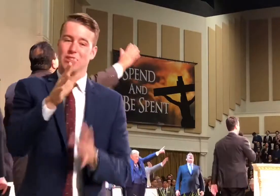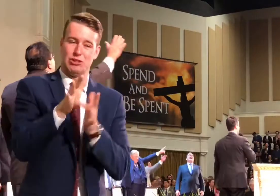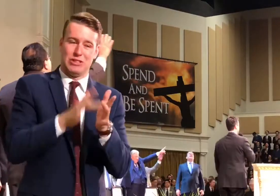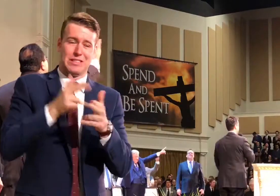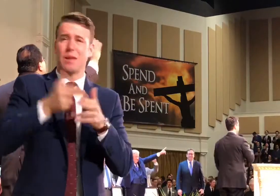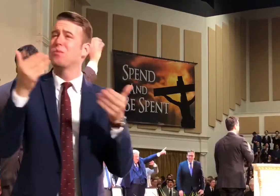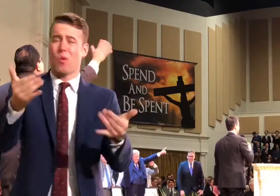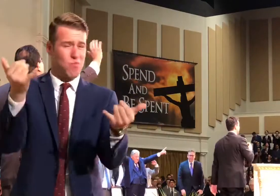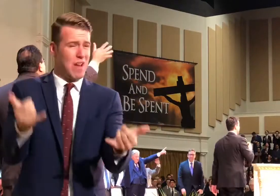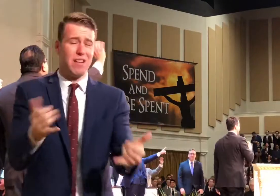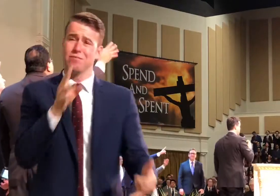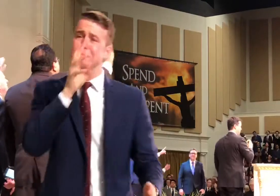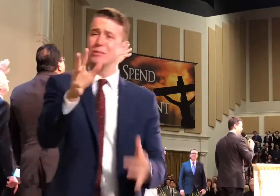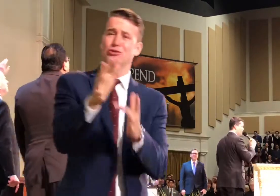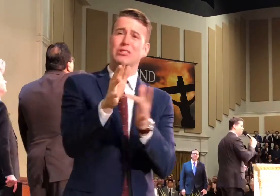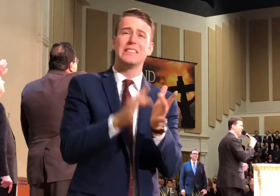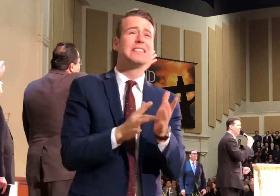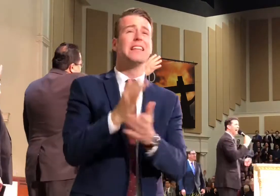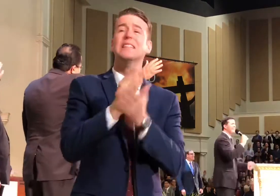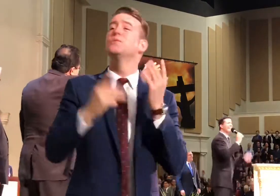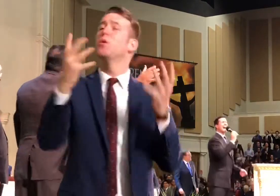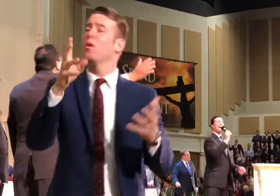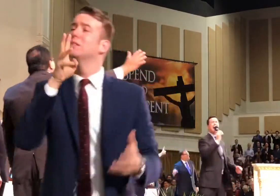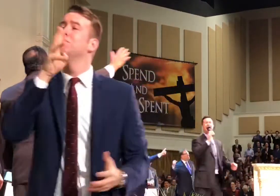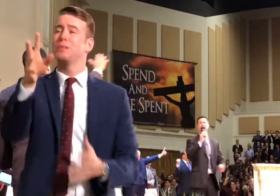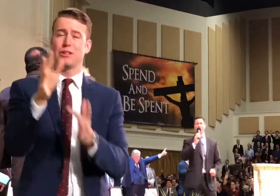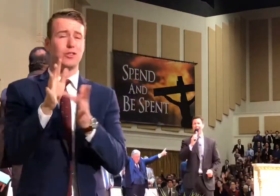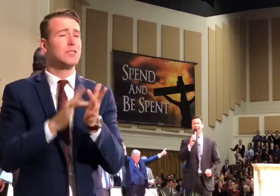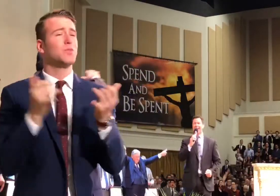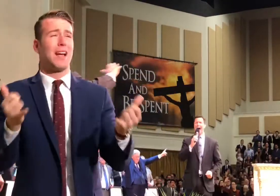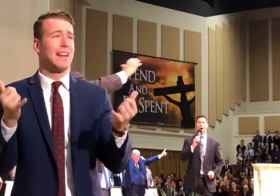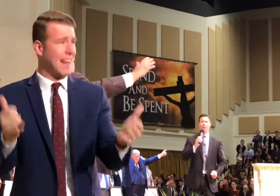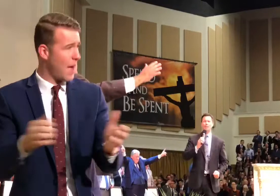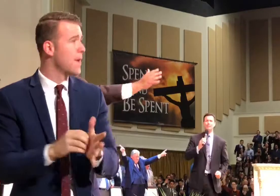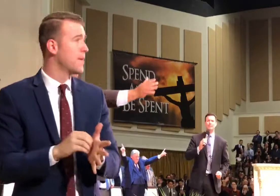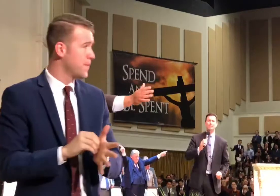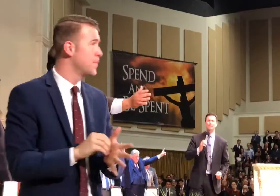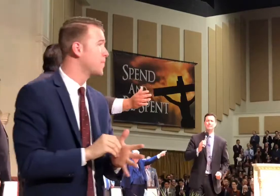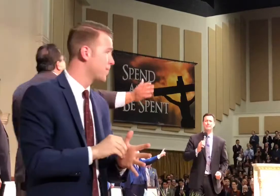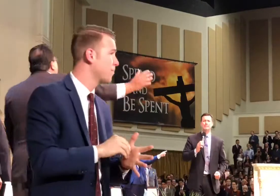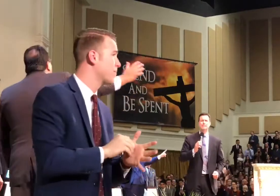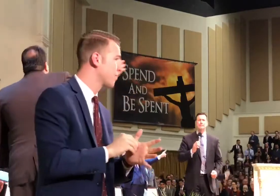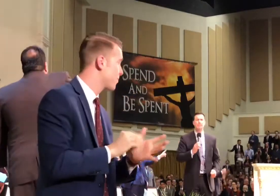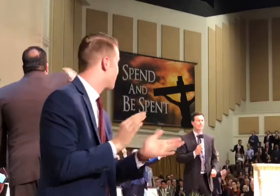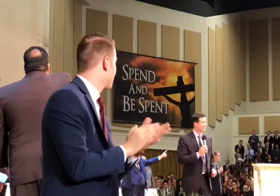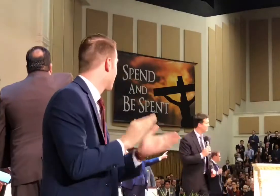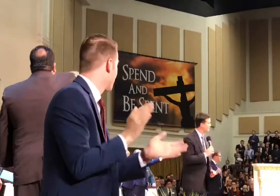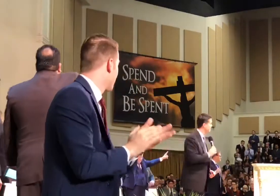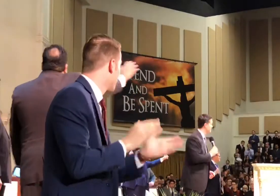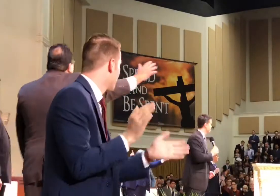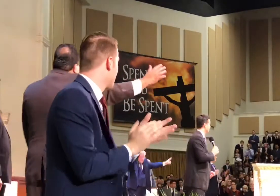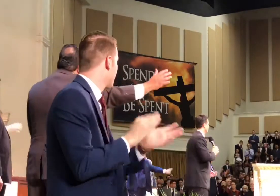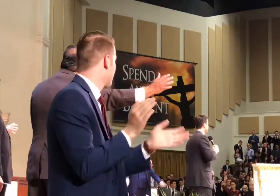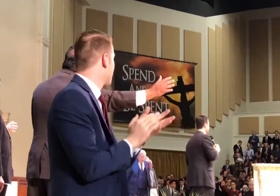now. Somebody speak that name right now.